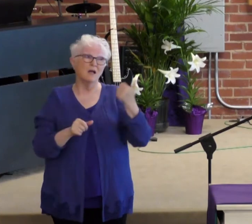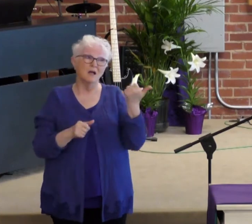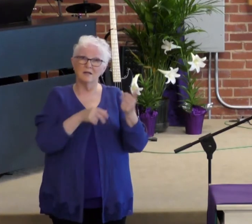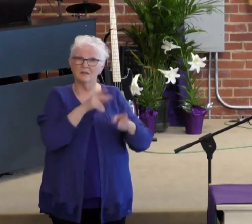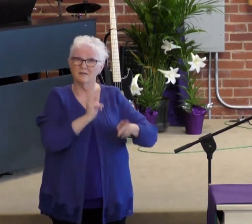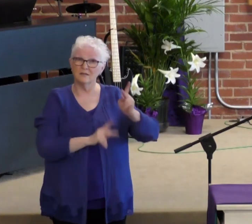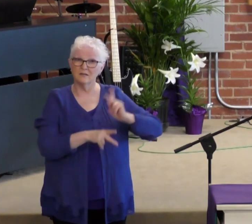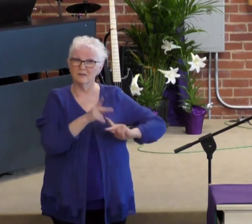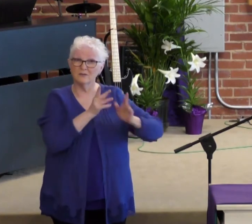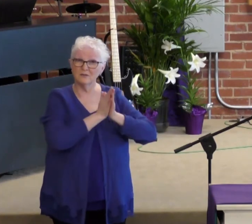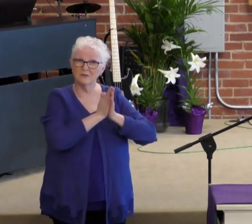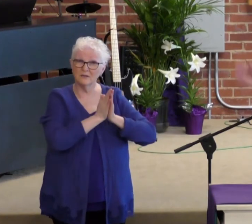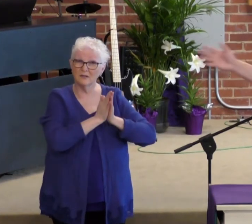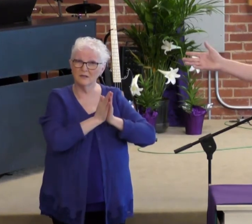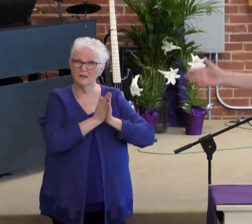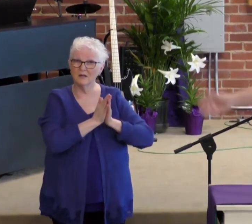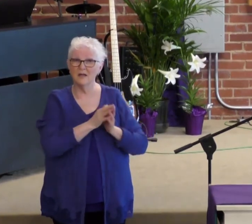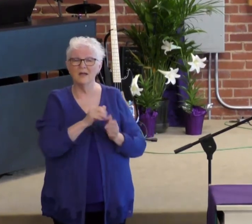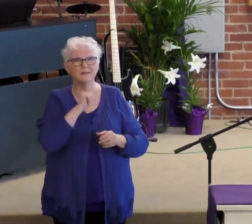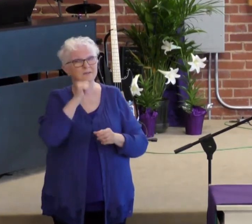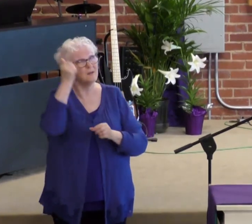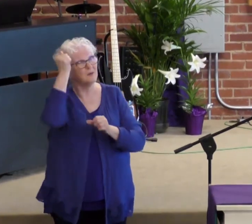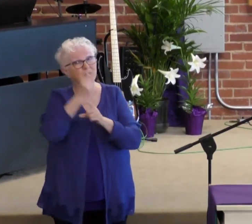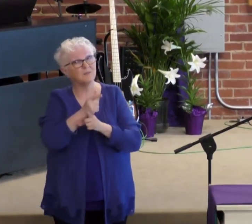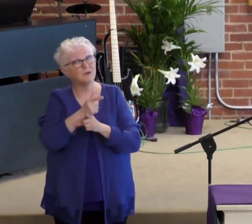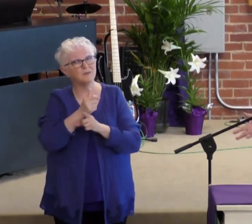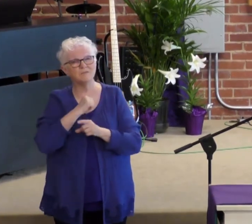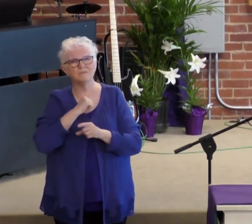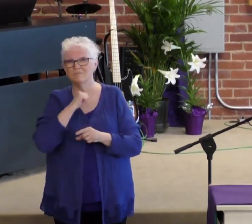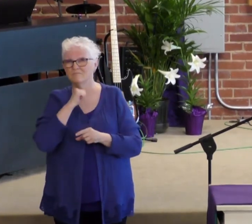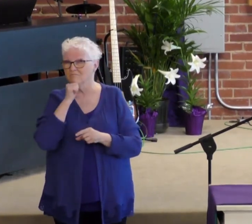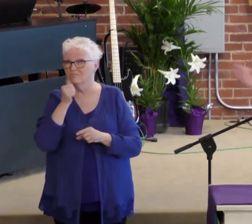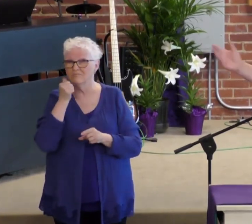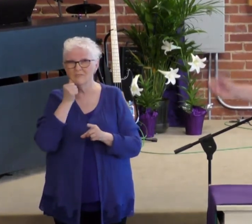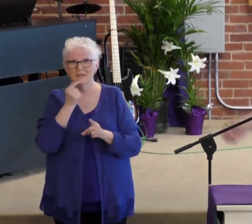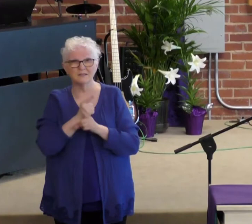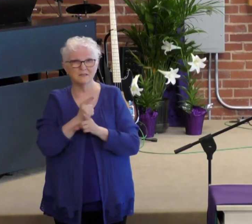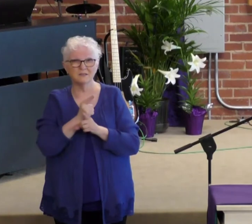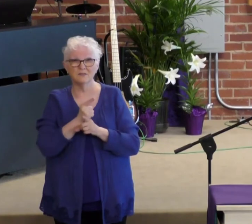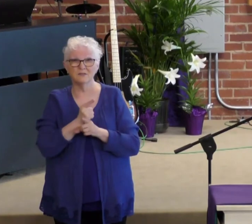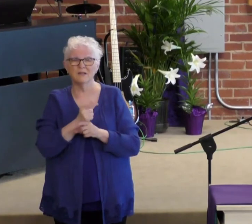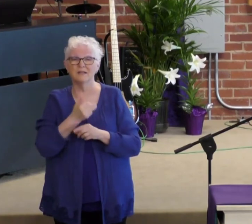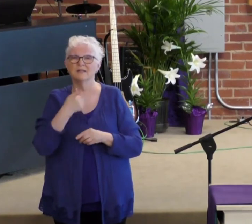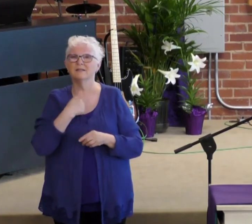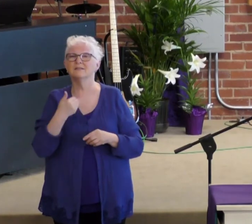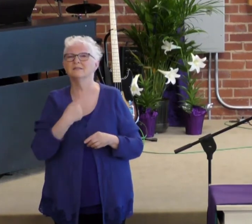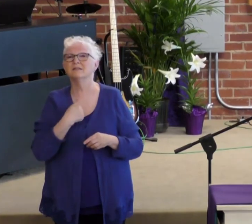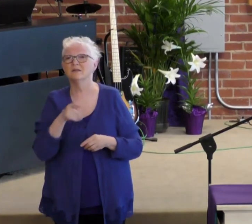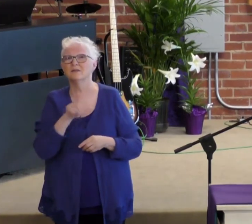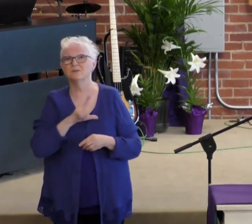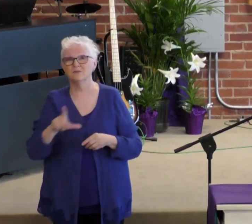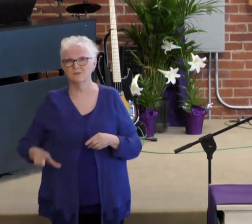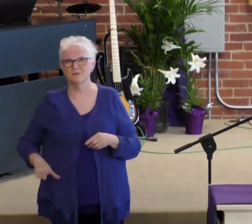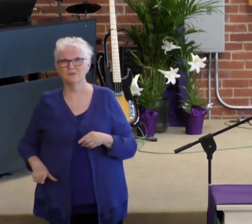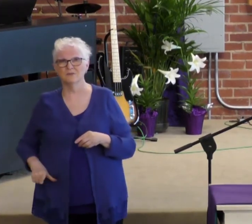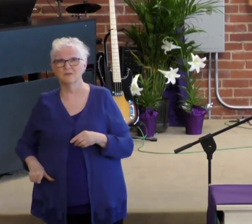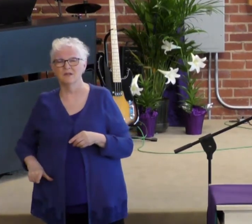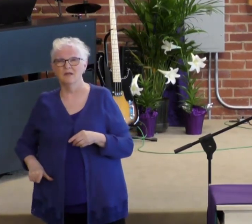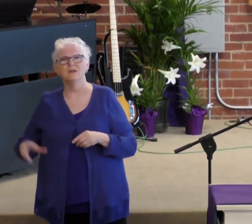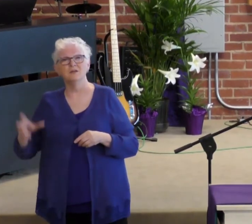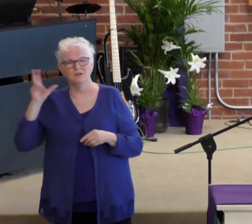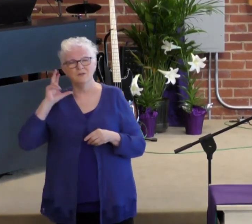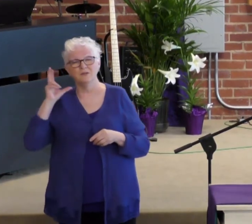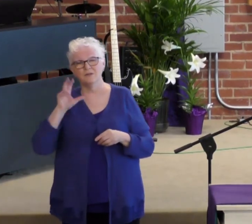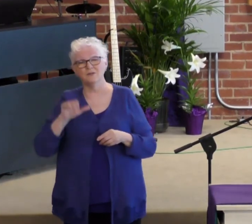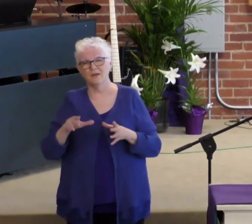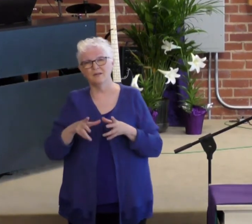today? It's not my brother, not my sister, but it's me, oh Lord. You hear me say that an awful lot at Shades of Grace, but it